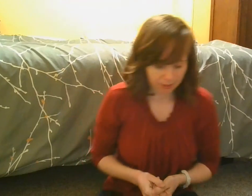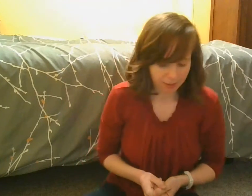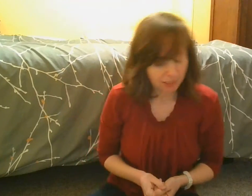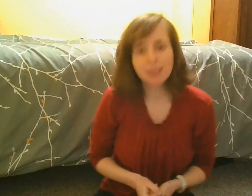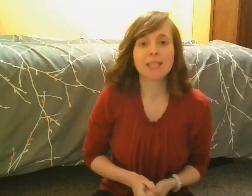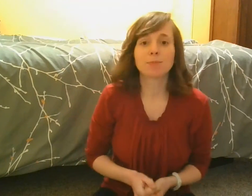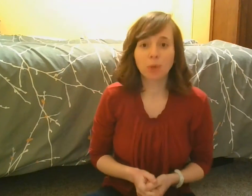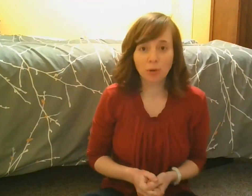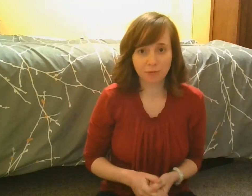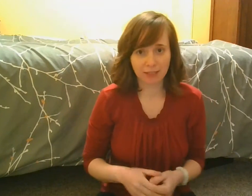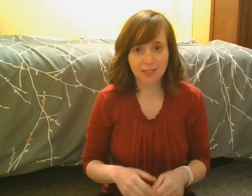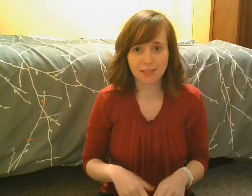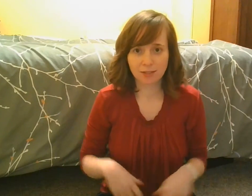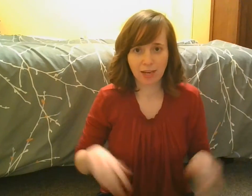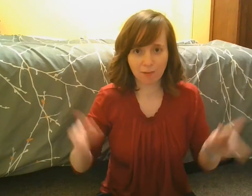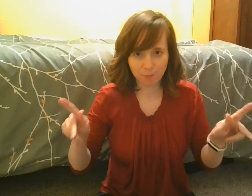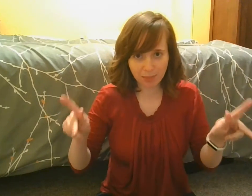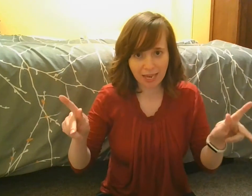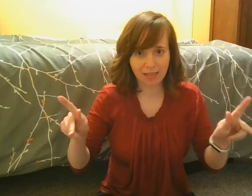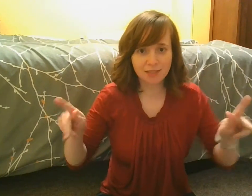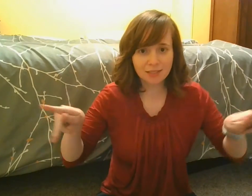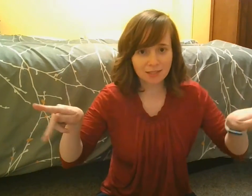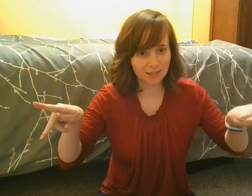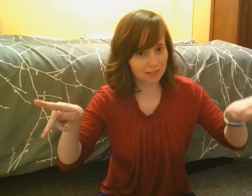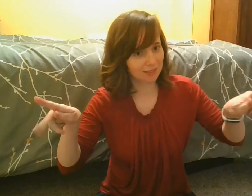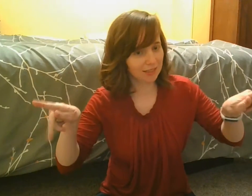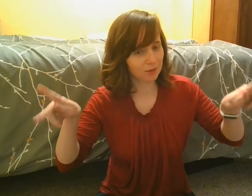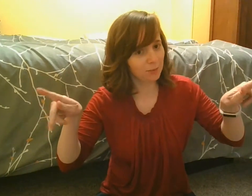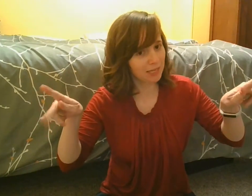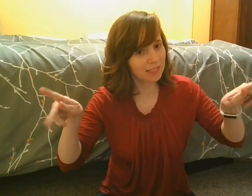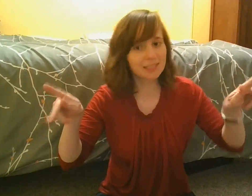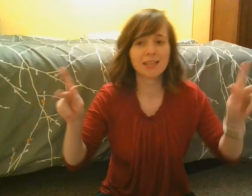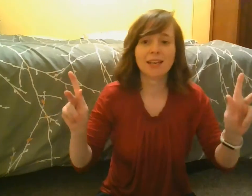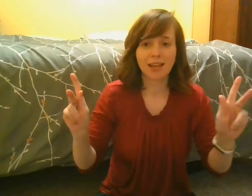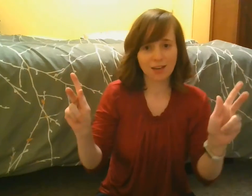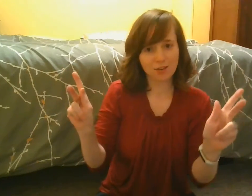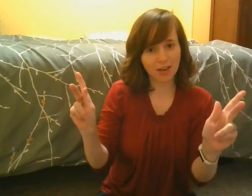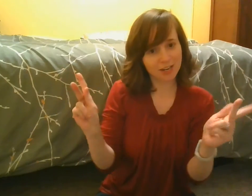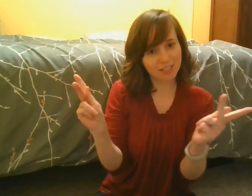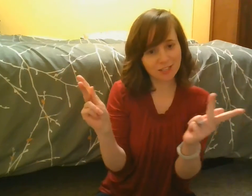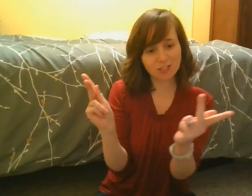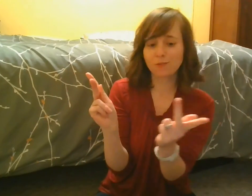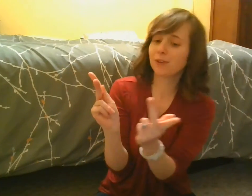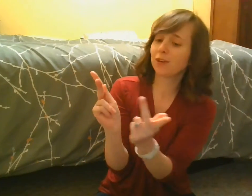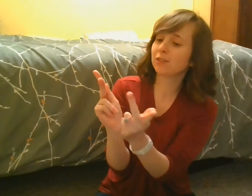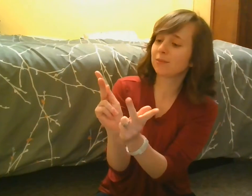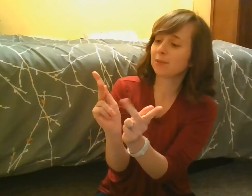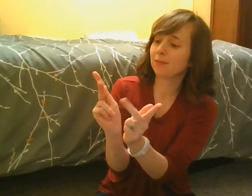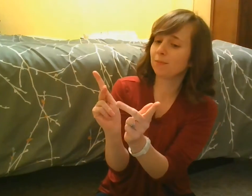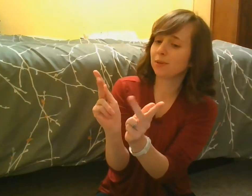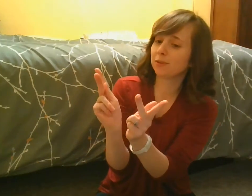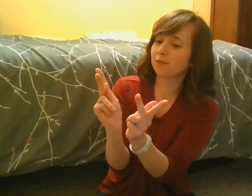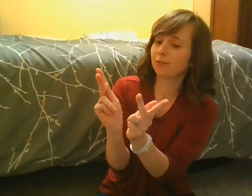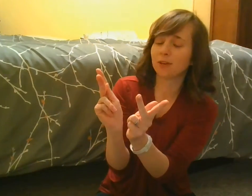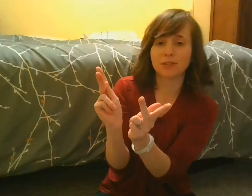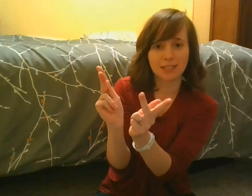Next one is perfect. So you have P hands, letter P's, and you kind of touch the fingertips of the middle fingers